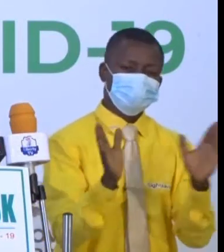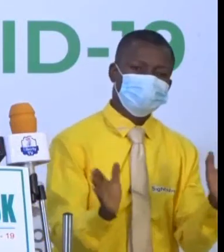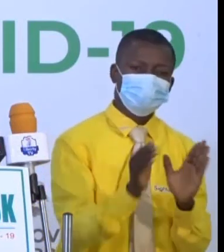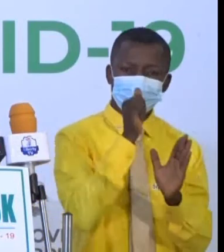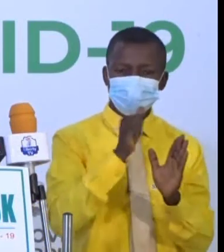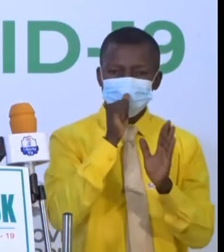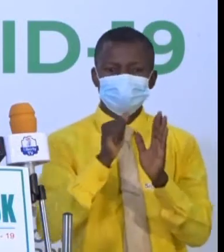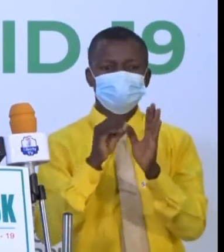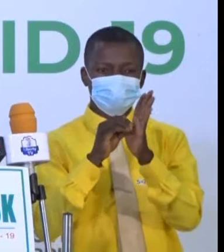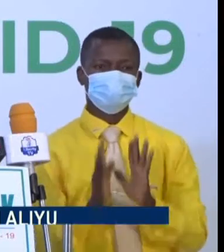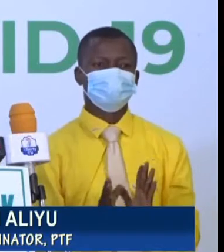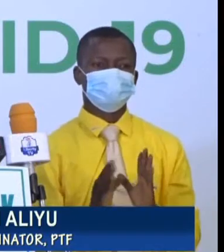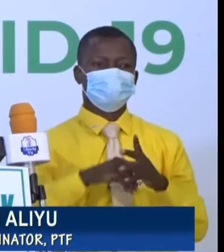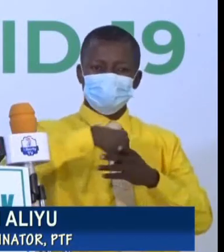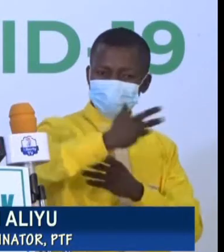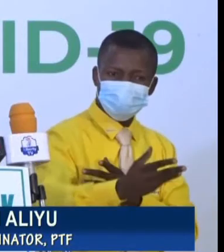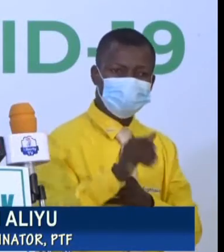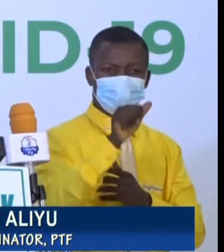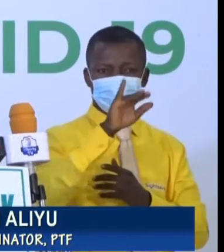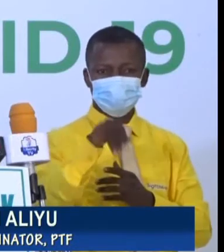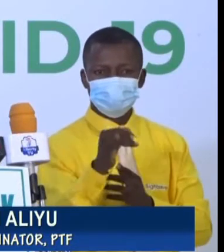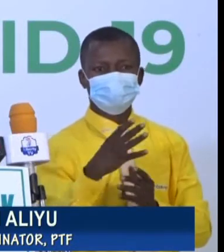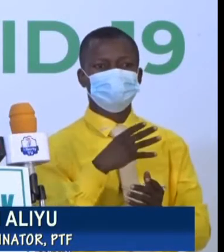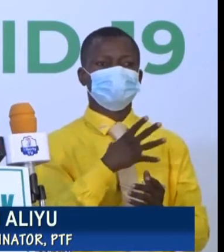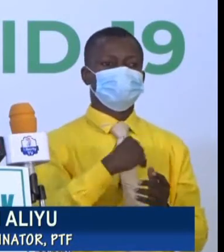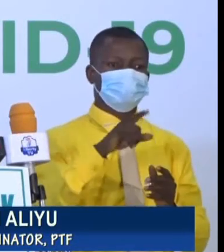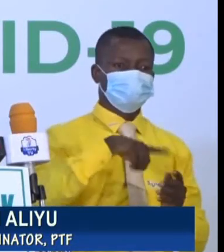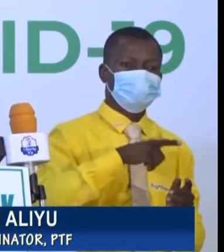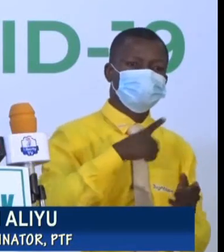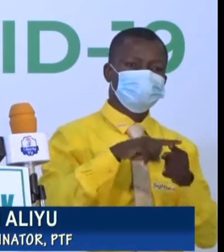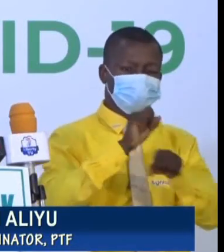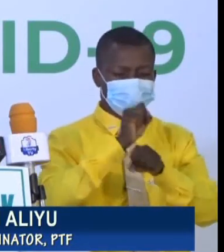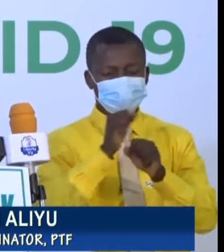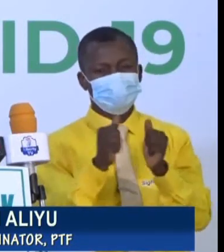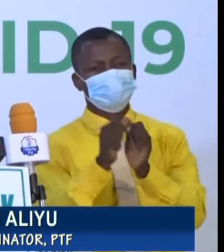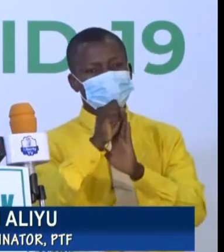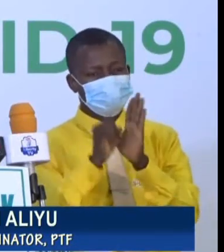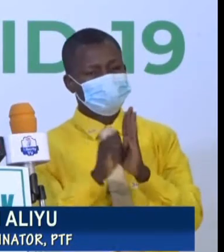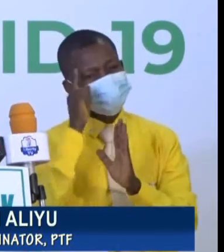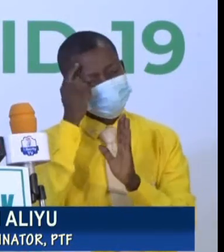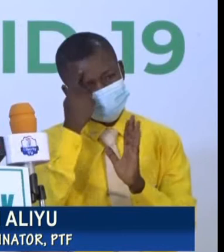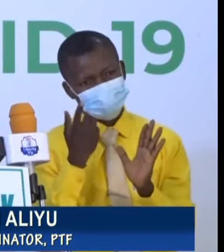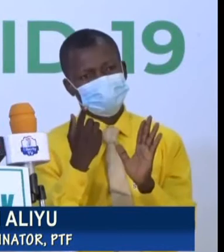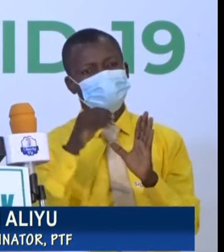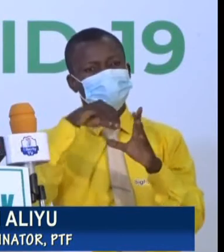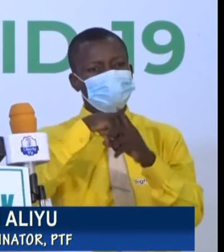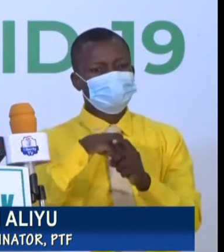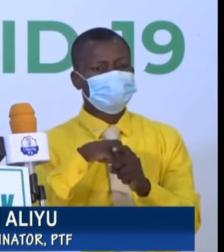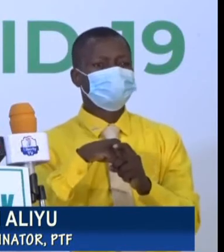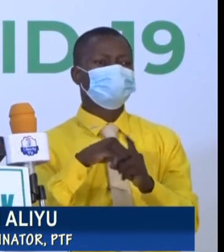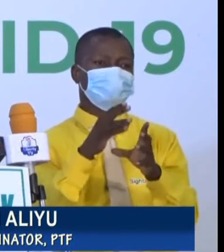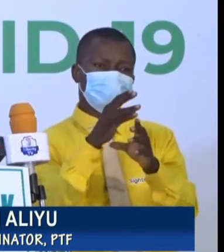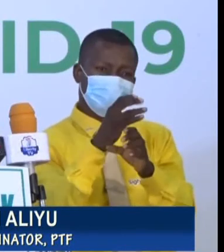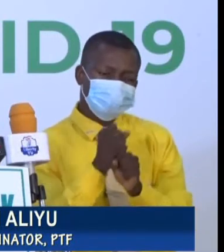laboratories outside Abuja and Lagos to work with their state governments in order to get onto